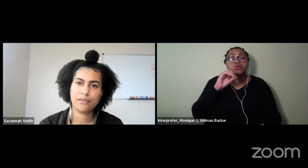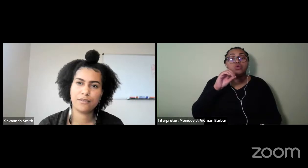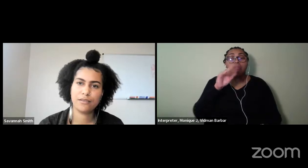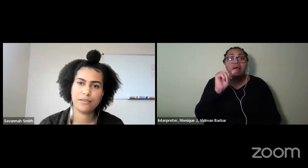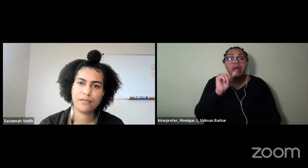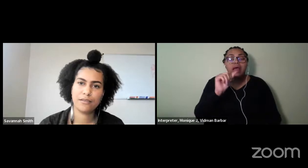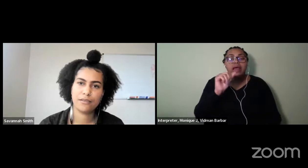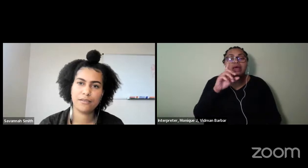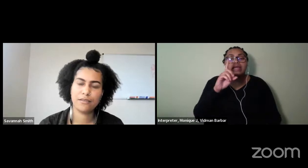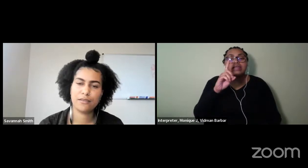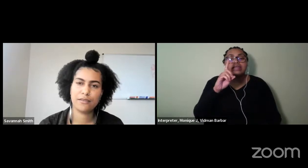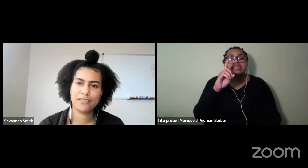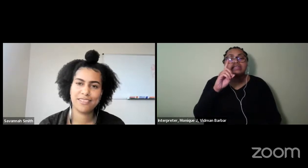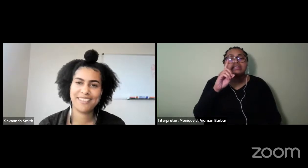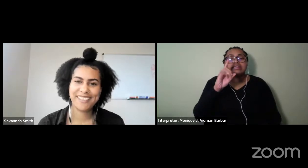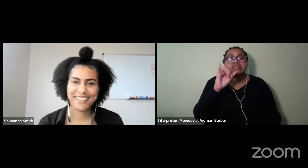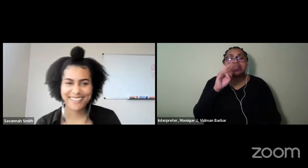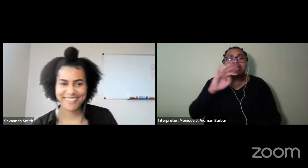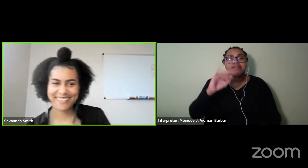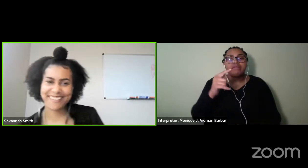is no talking.